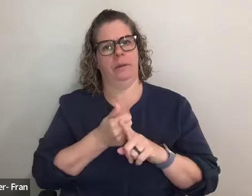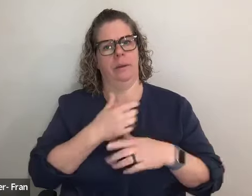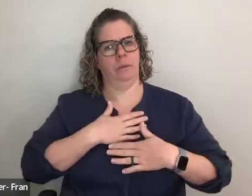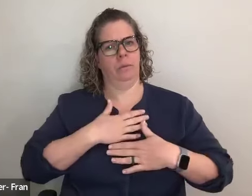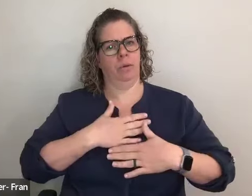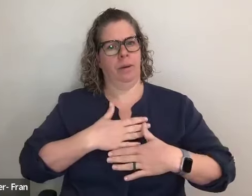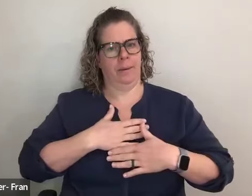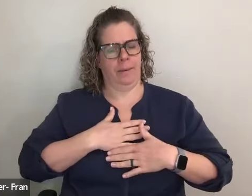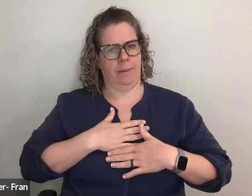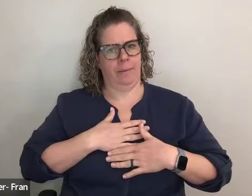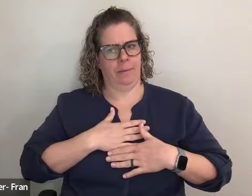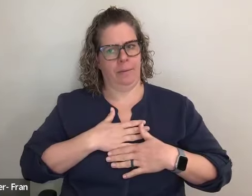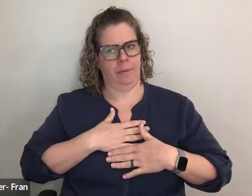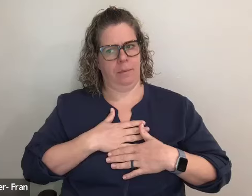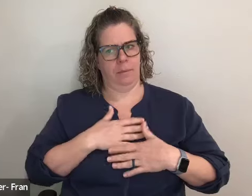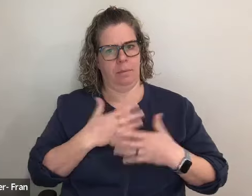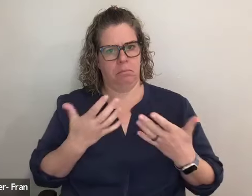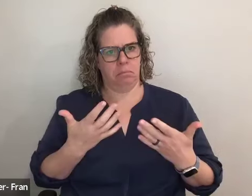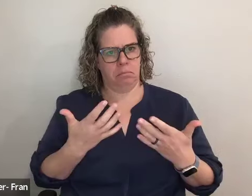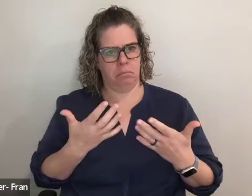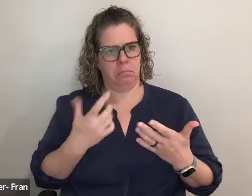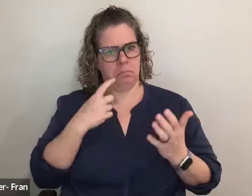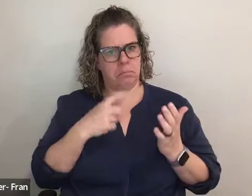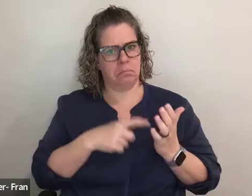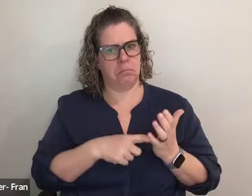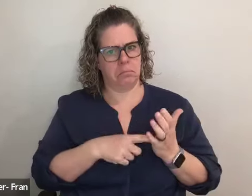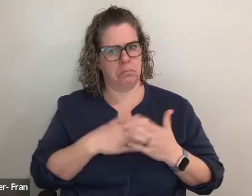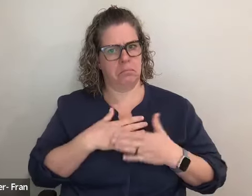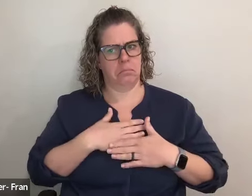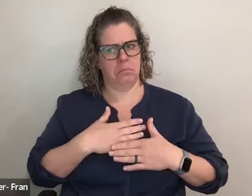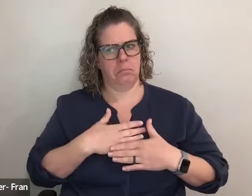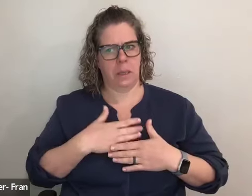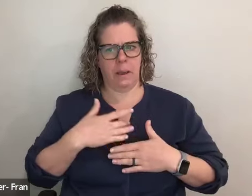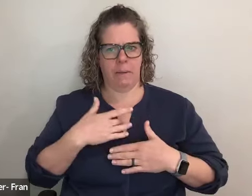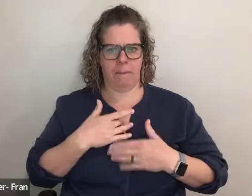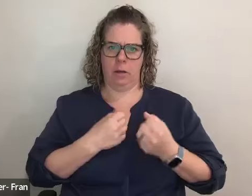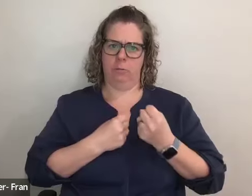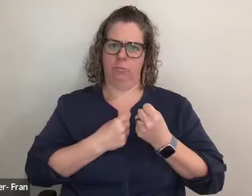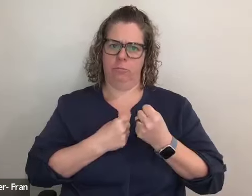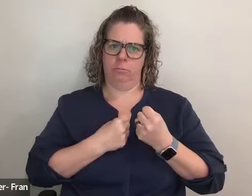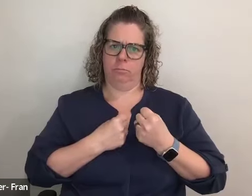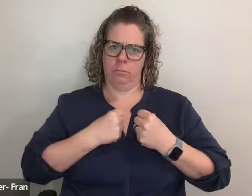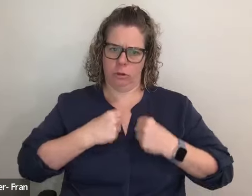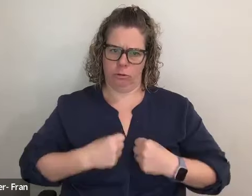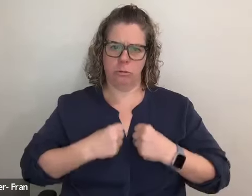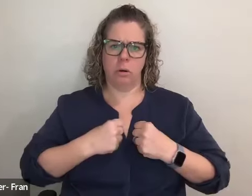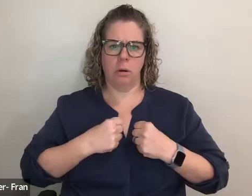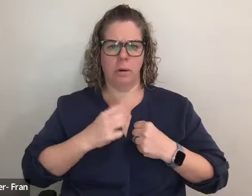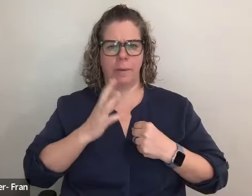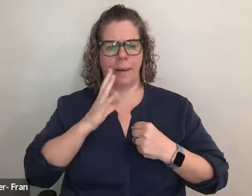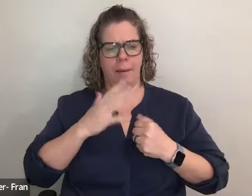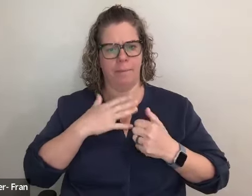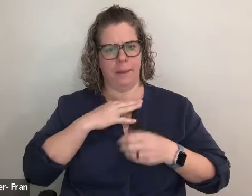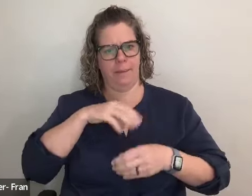breathe and allow yourself to feel supported, and being in the present